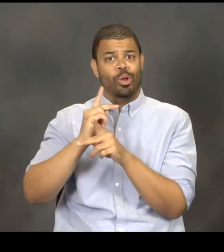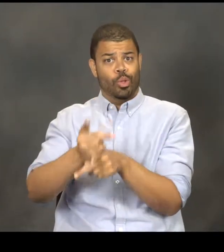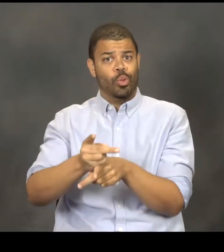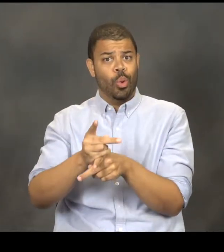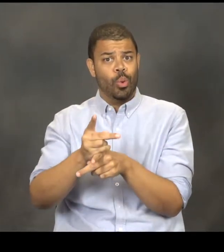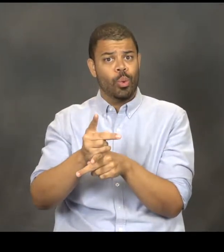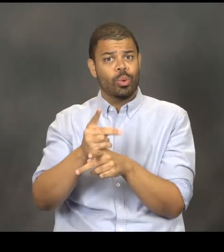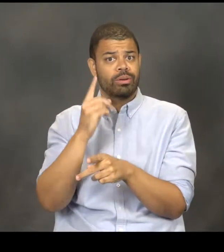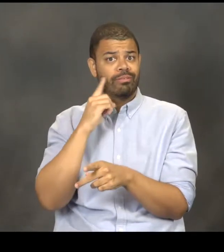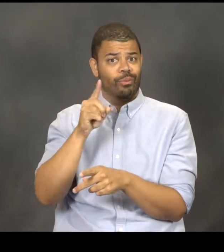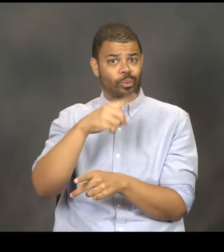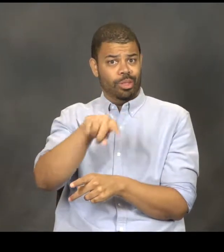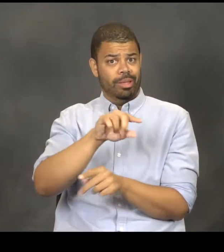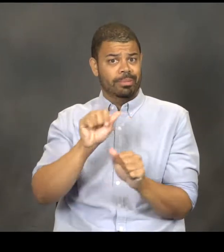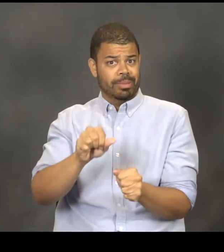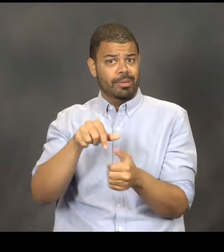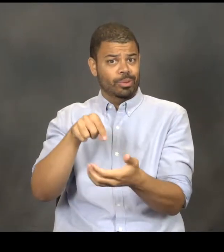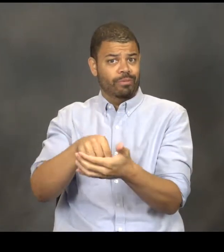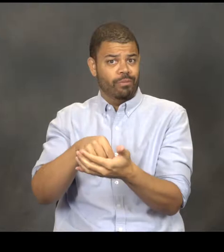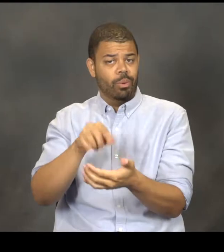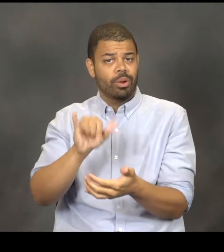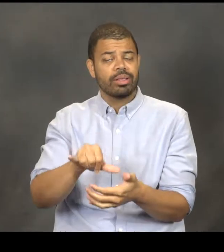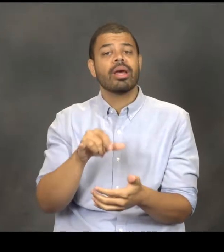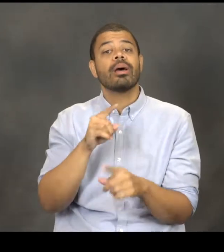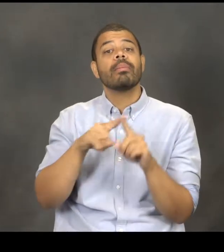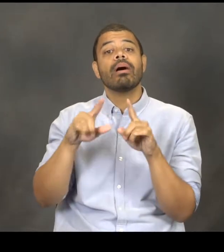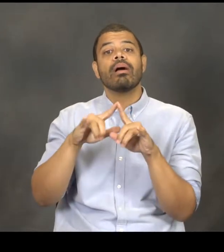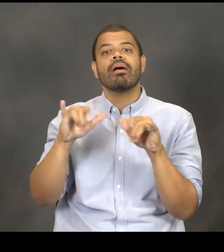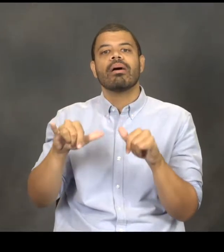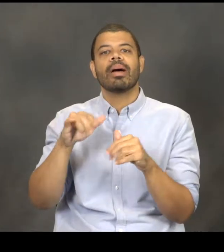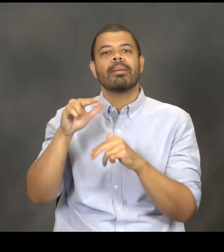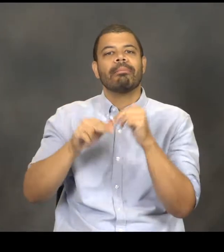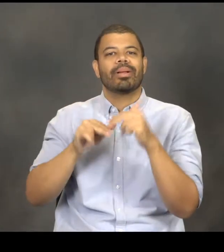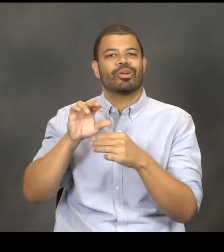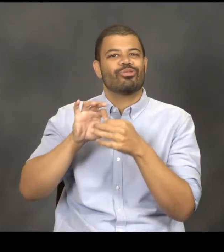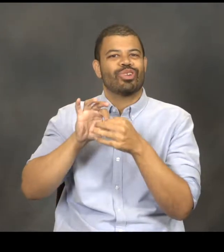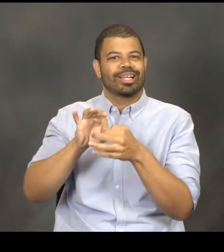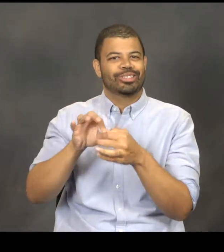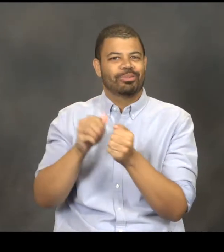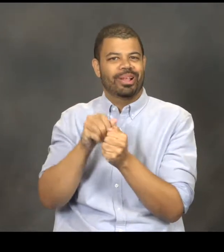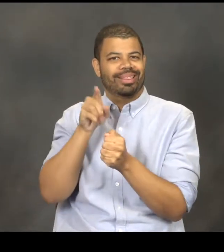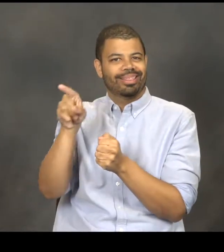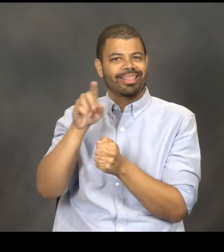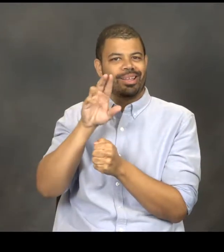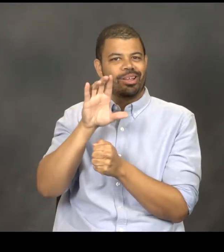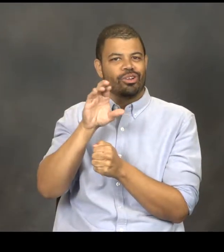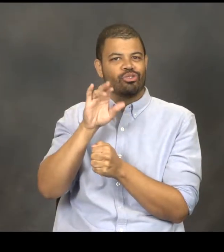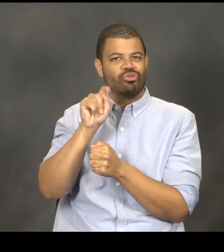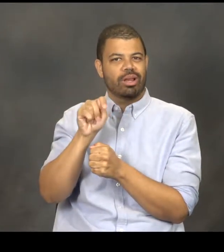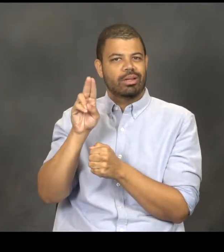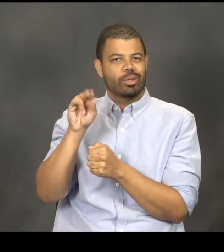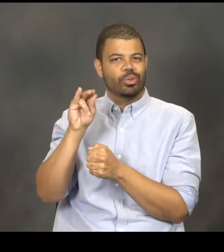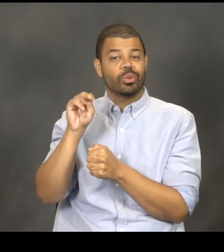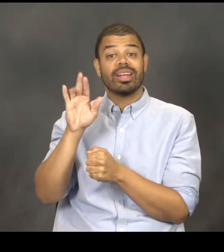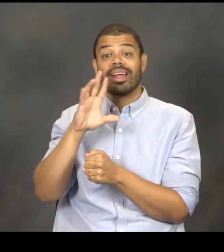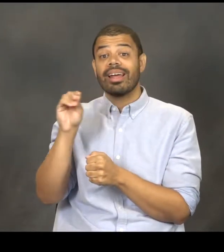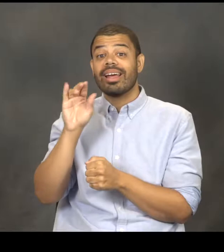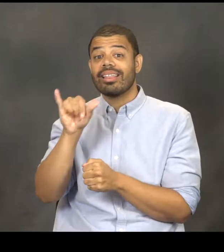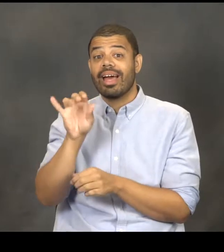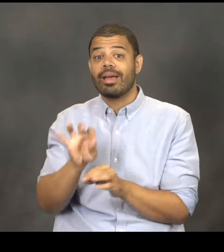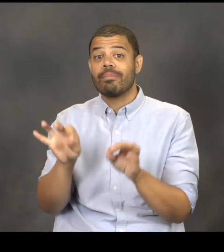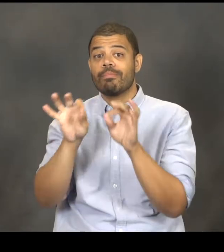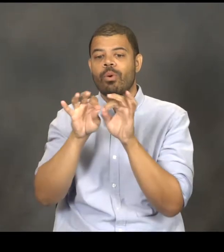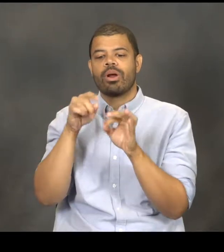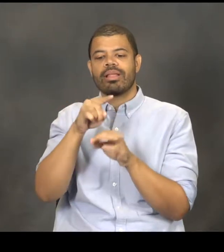terms of affordability, they build relationships with the folks at the credit union. And I think that has a lot to do with building their own